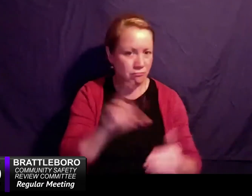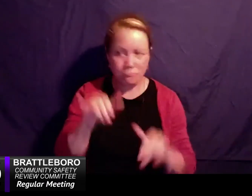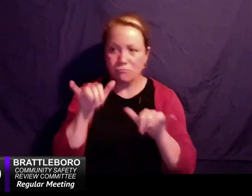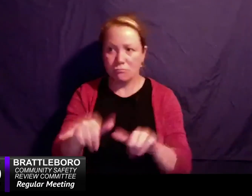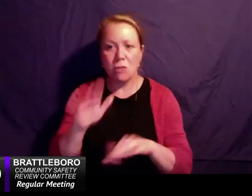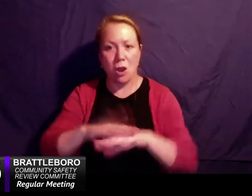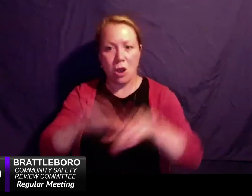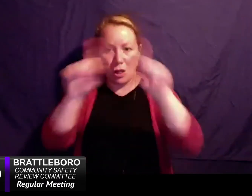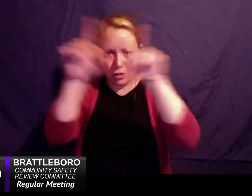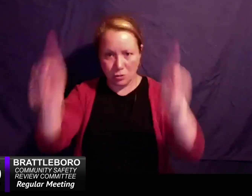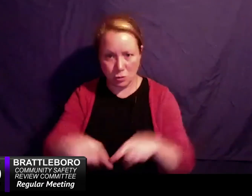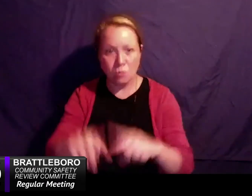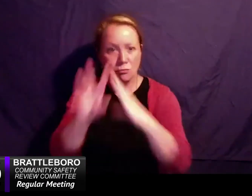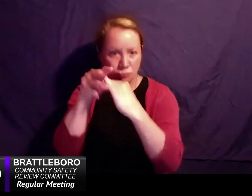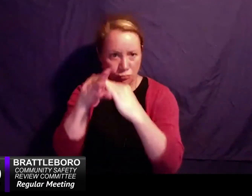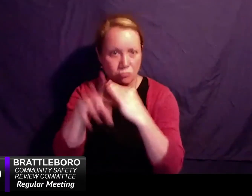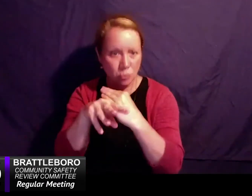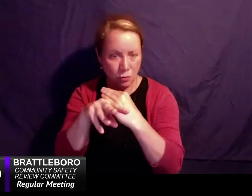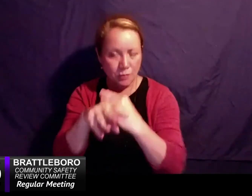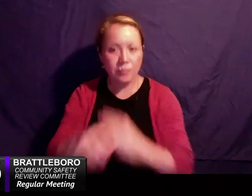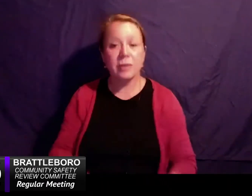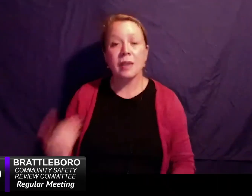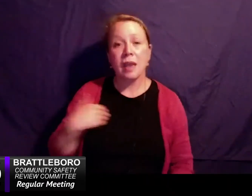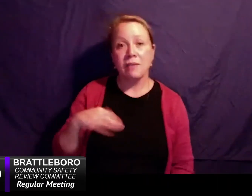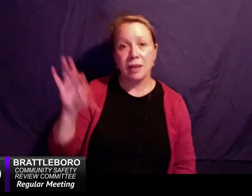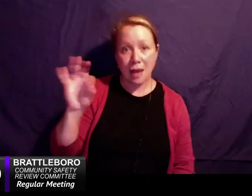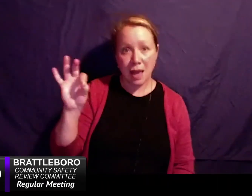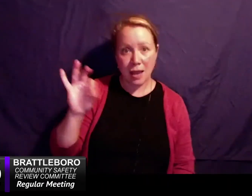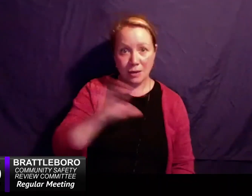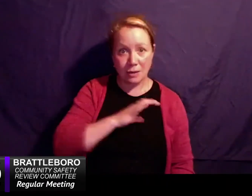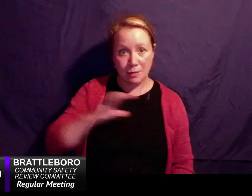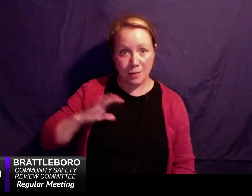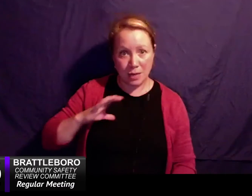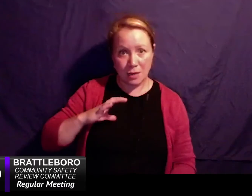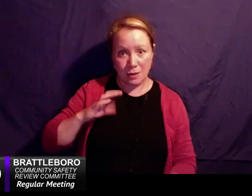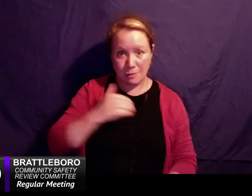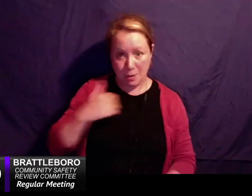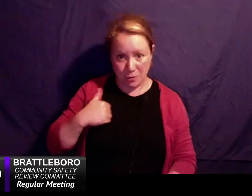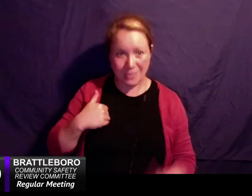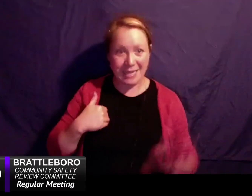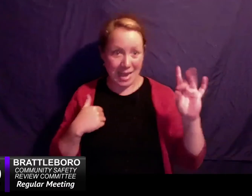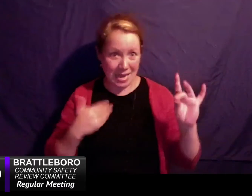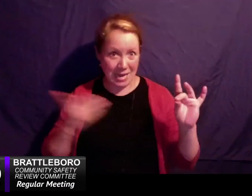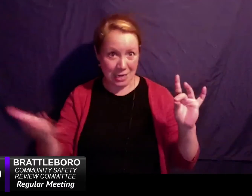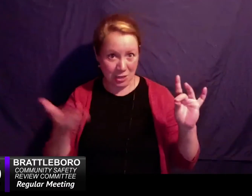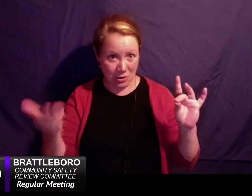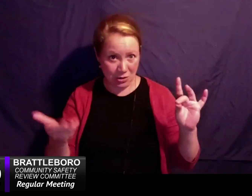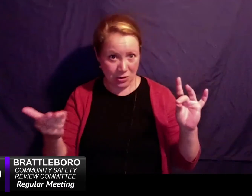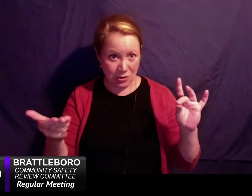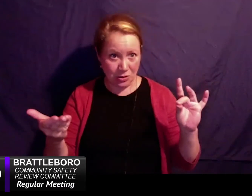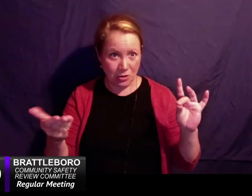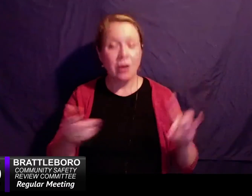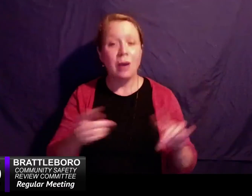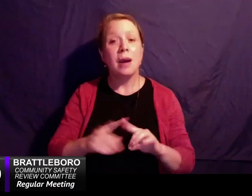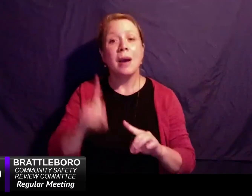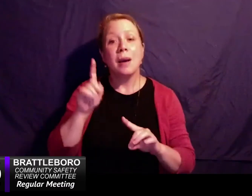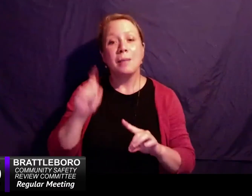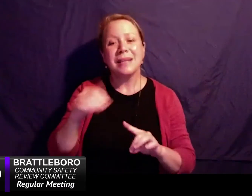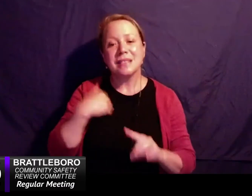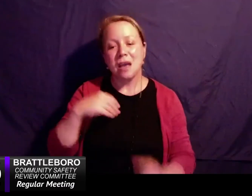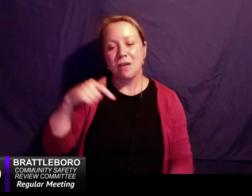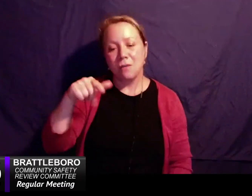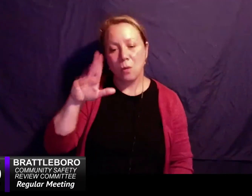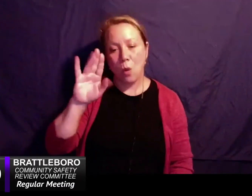are 9 committee members. We have 8 committee members here, but a quorum is